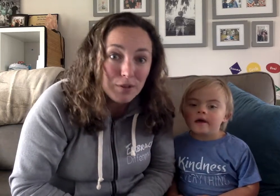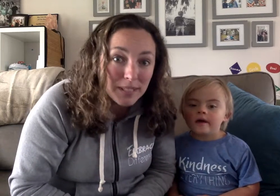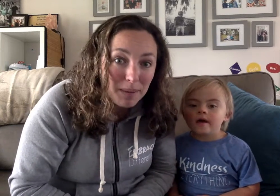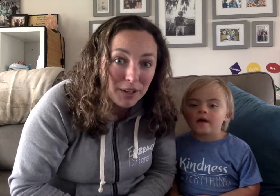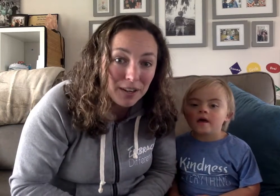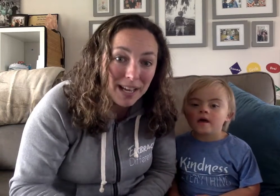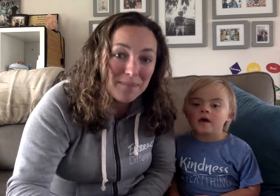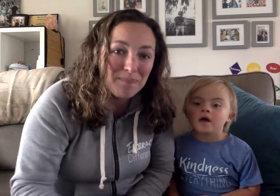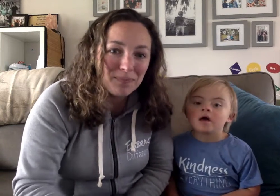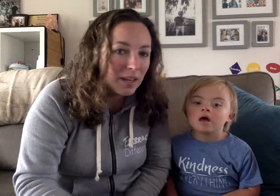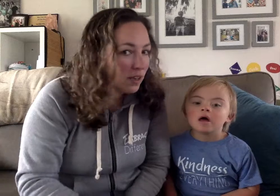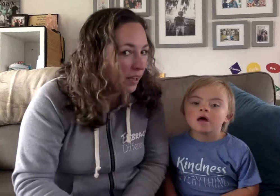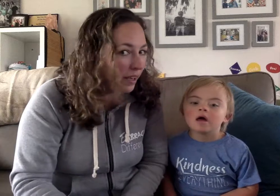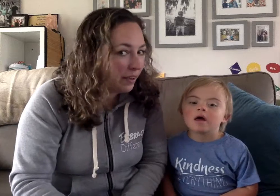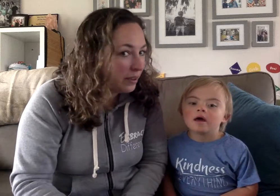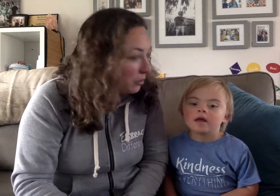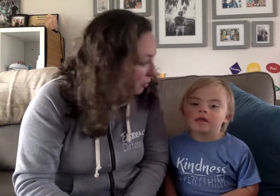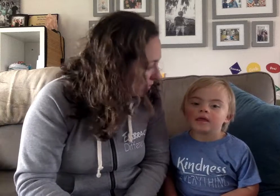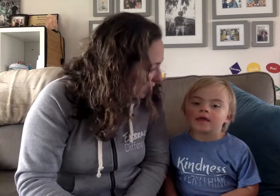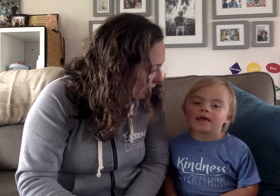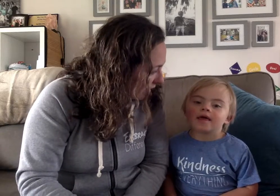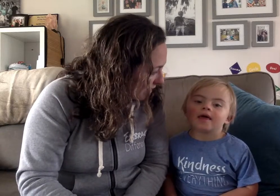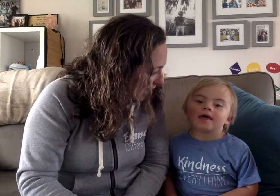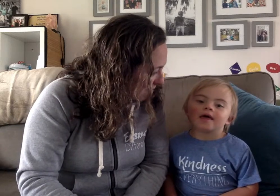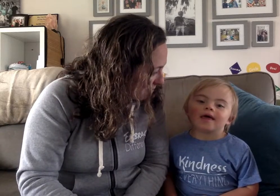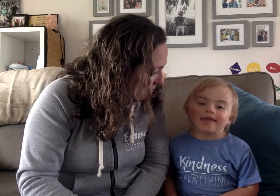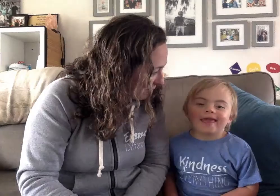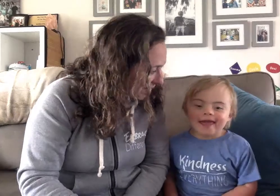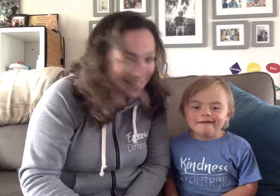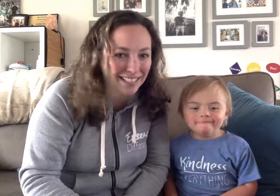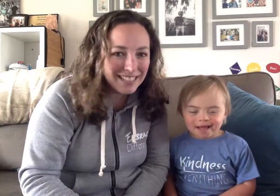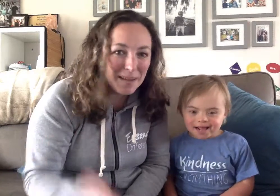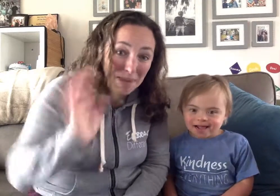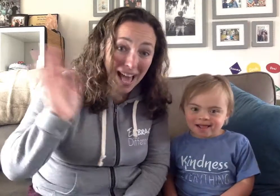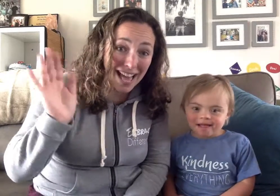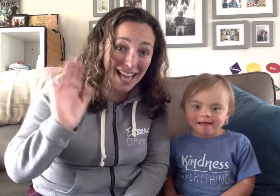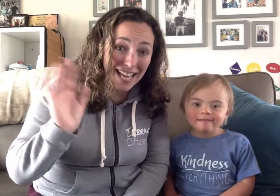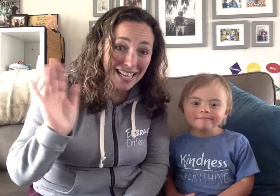can spell your name. And we'll see you next time. Yeah. Say bye.